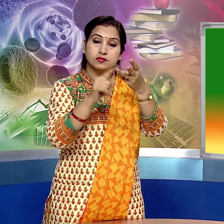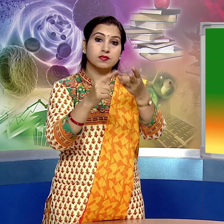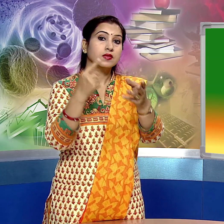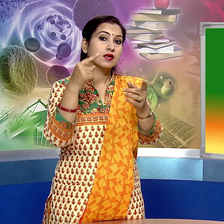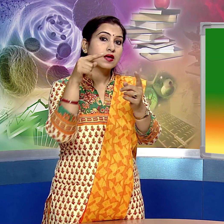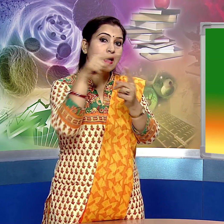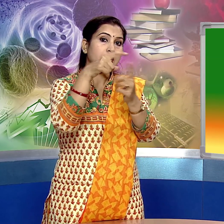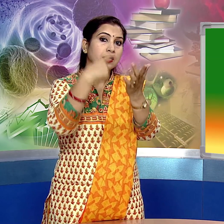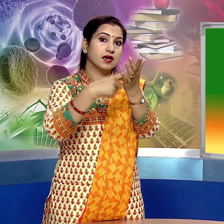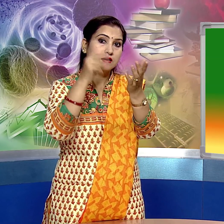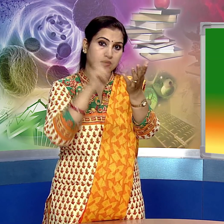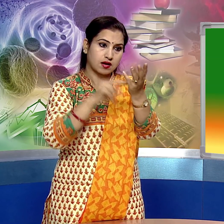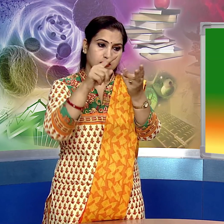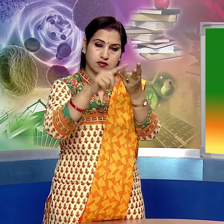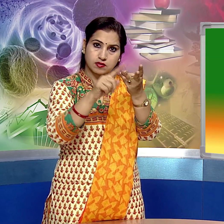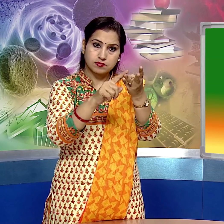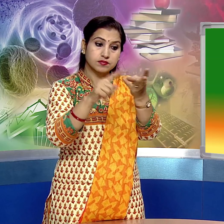and iodine.